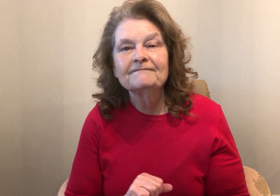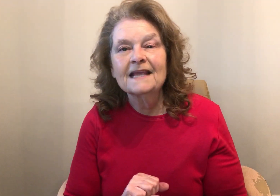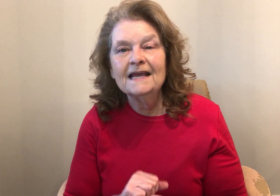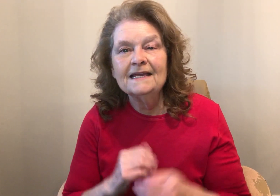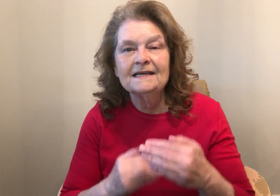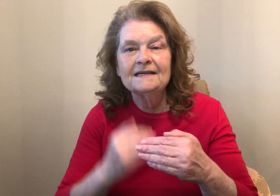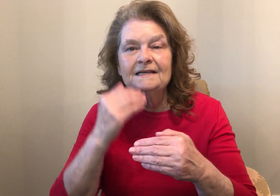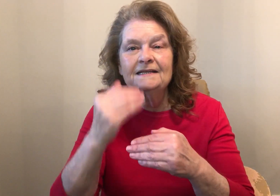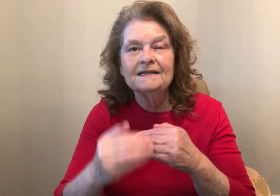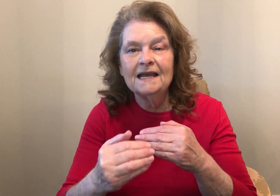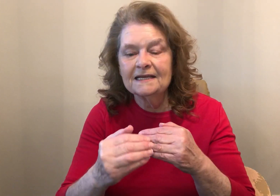Okay, next.